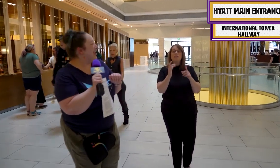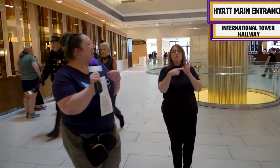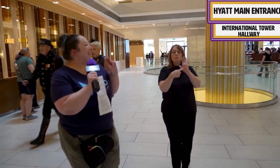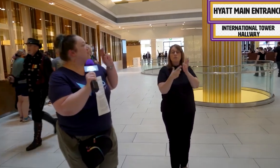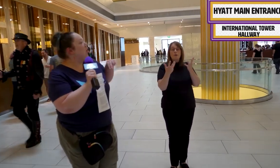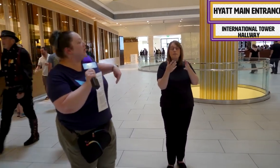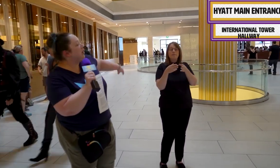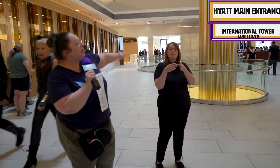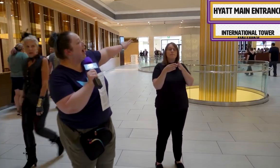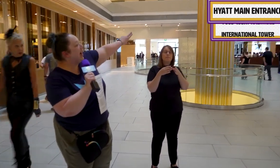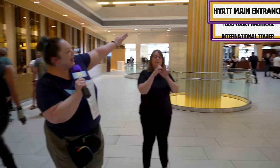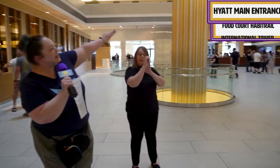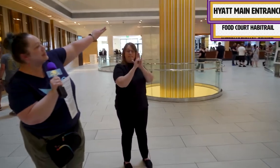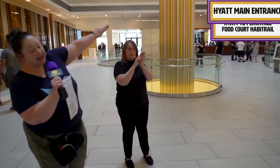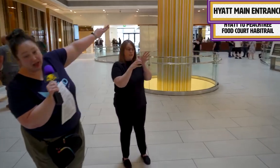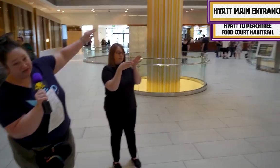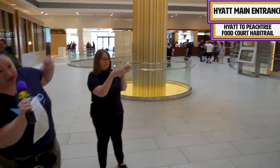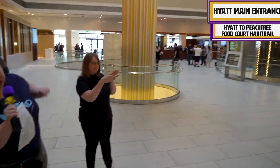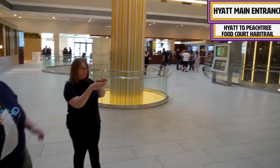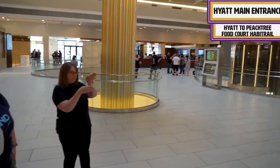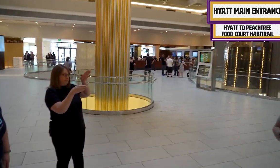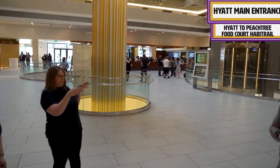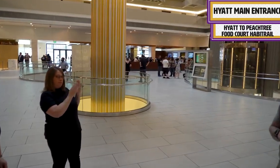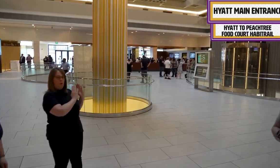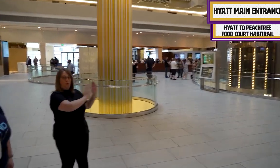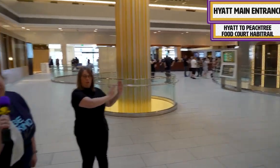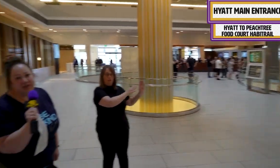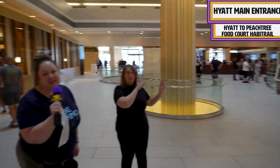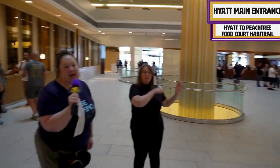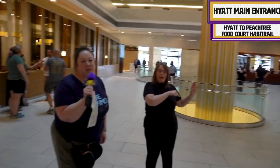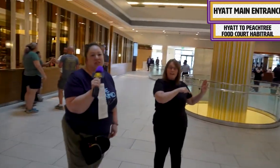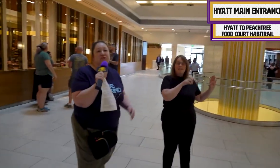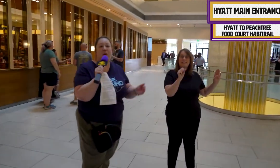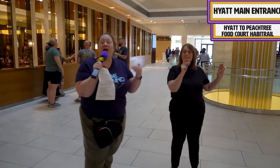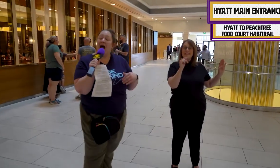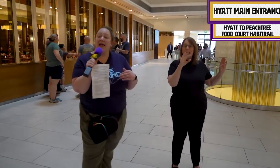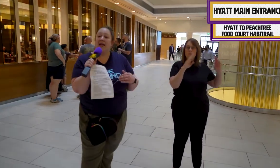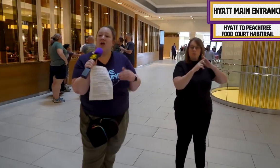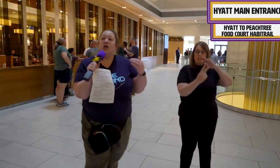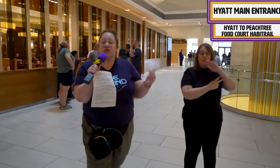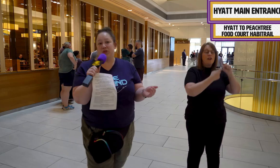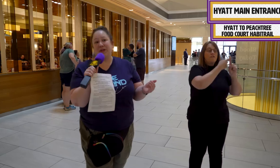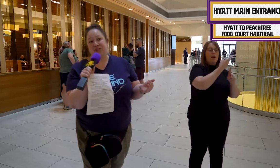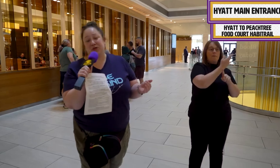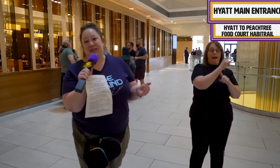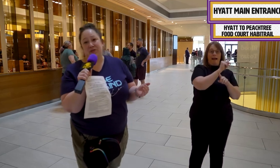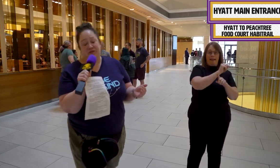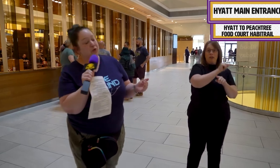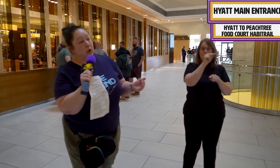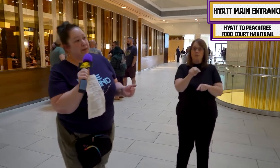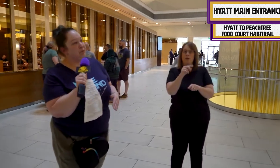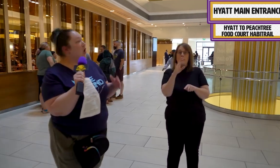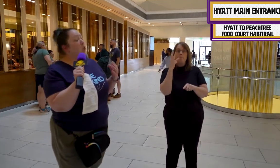point out is over here behind the elevators. That is where you will find the sky bridge from the Hyatt to the Peachtree